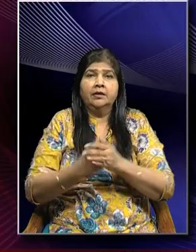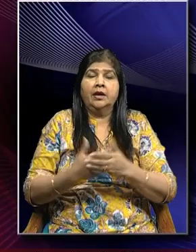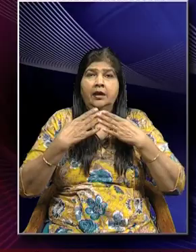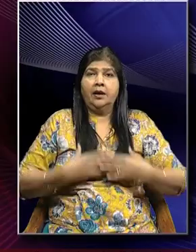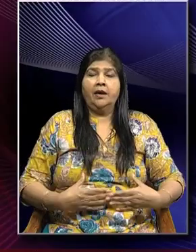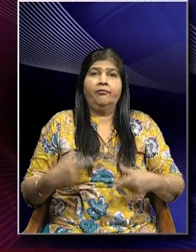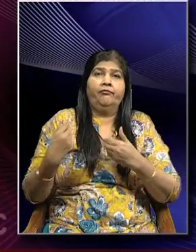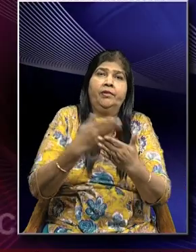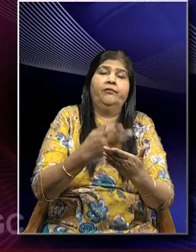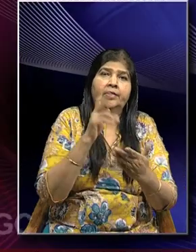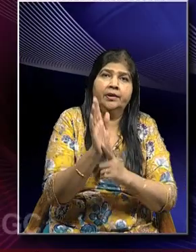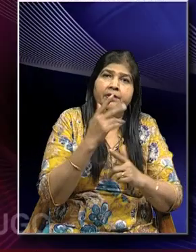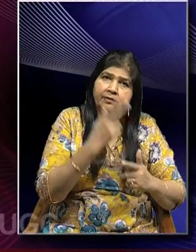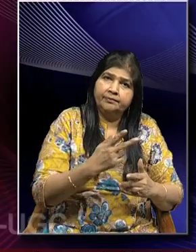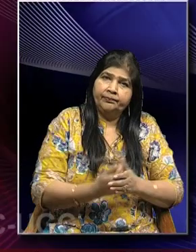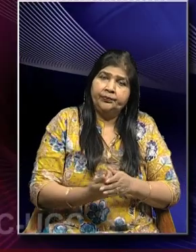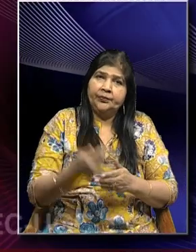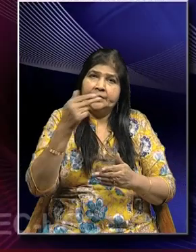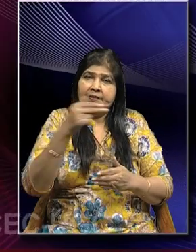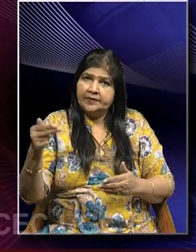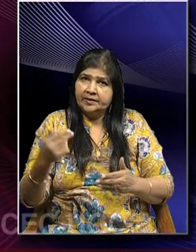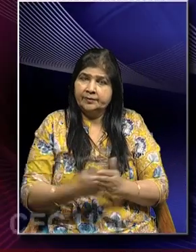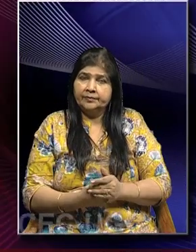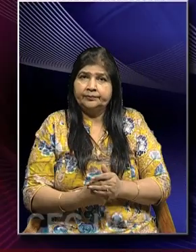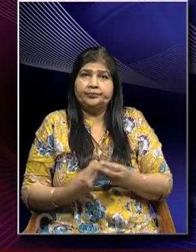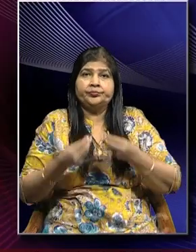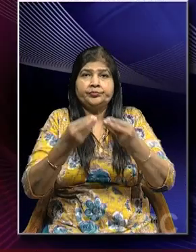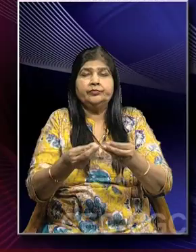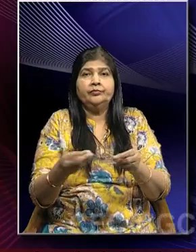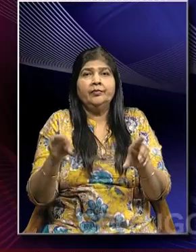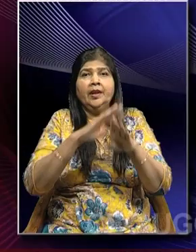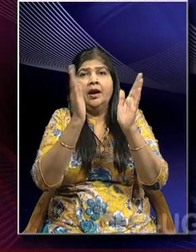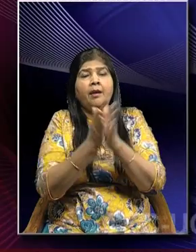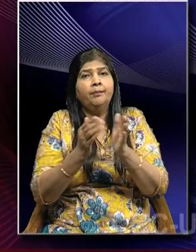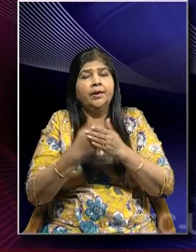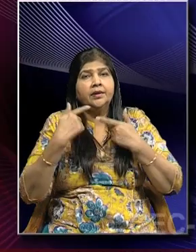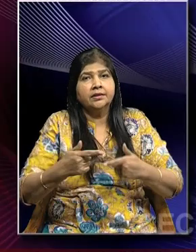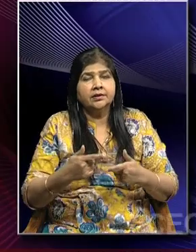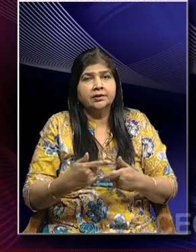lives. So this statement is giving us a complete